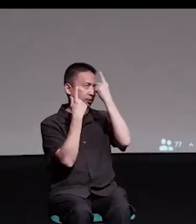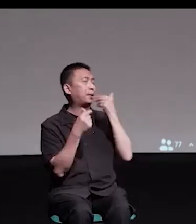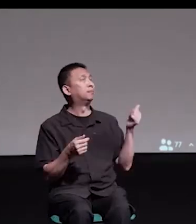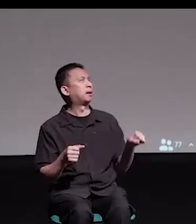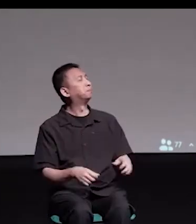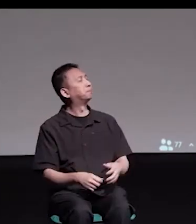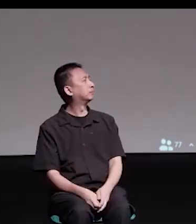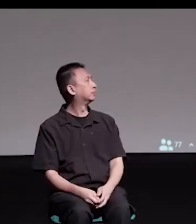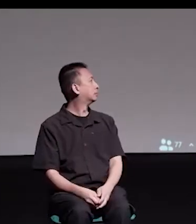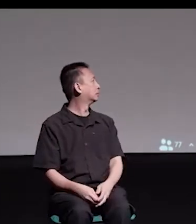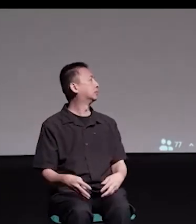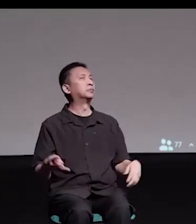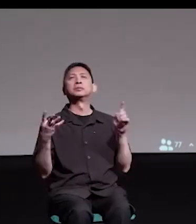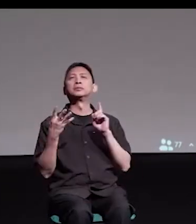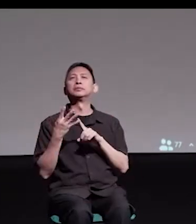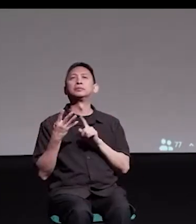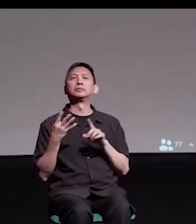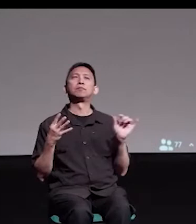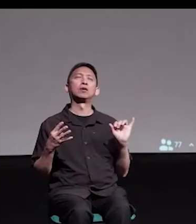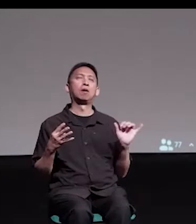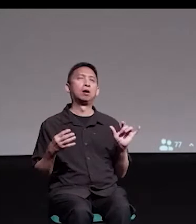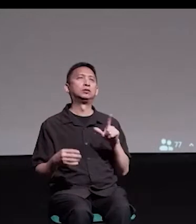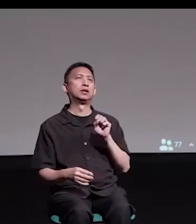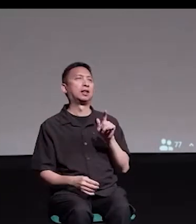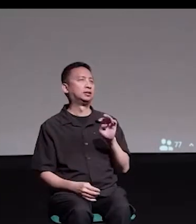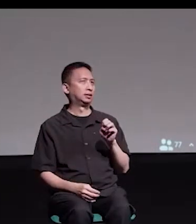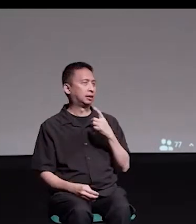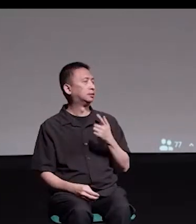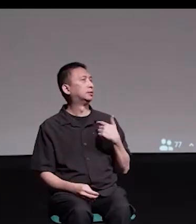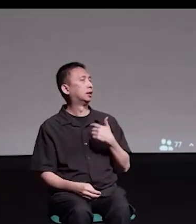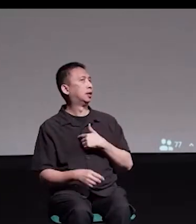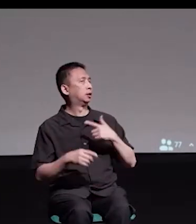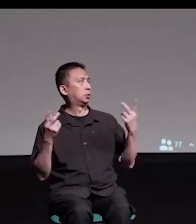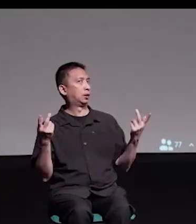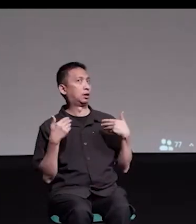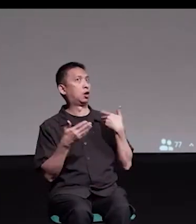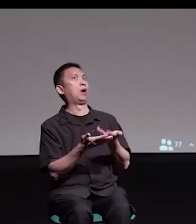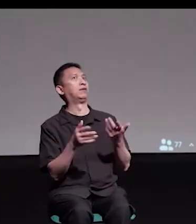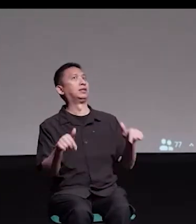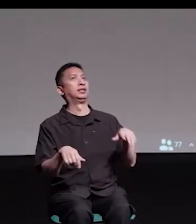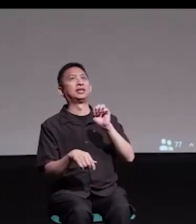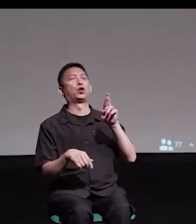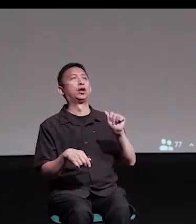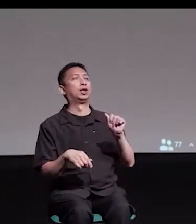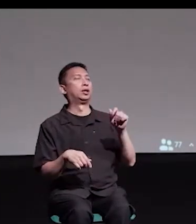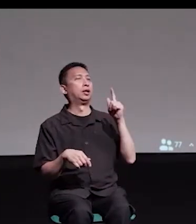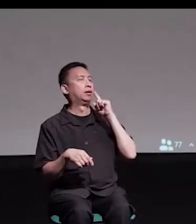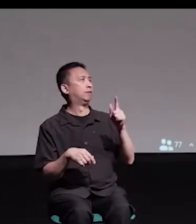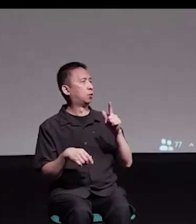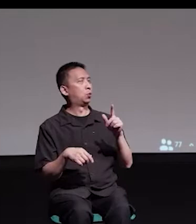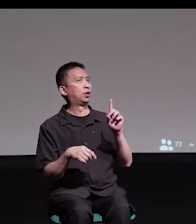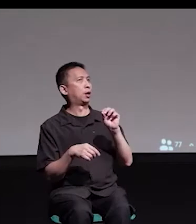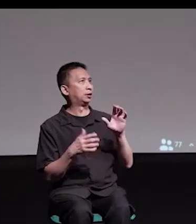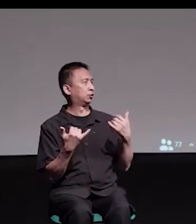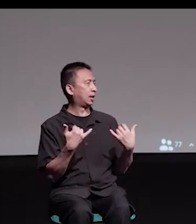Yeah. Also, as we are moving into this era of documentaries having more